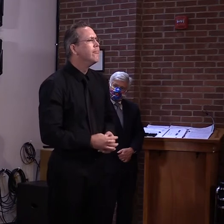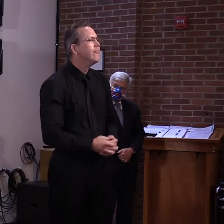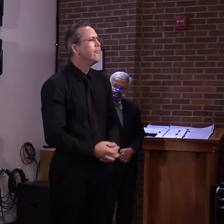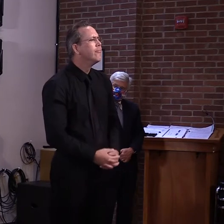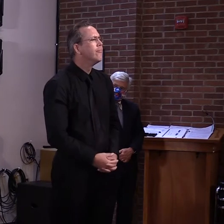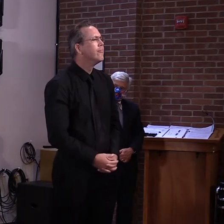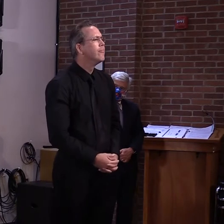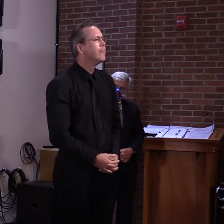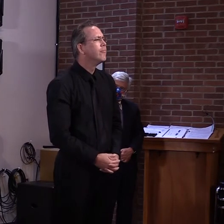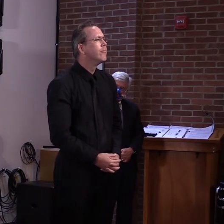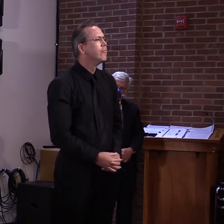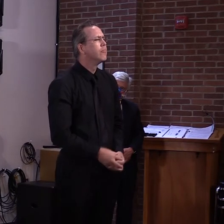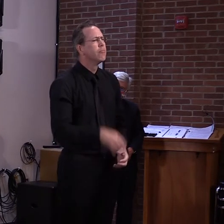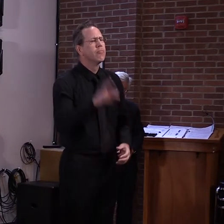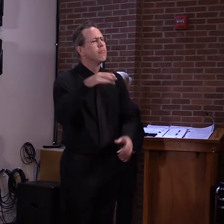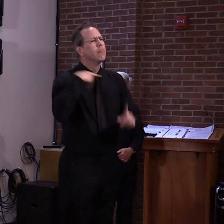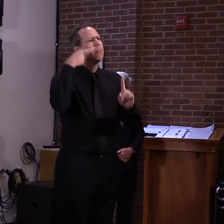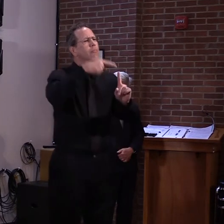I believe